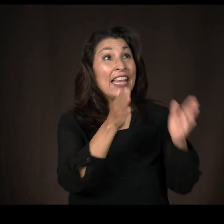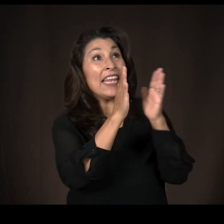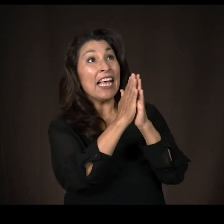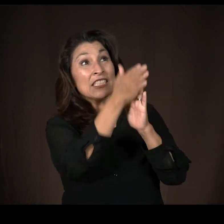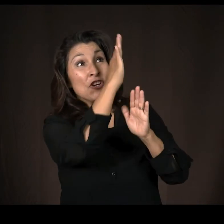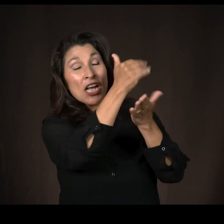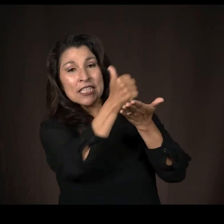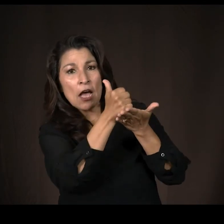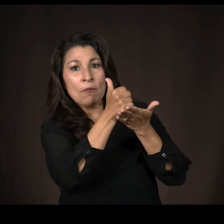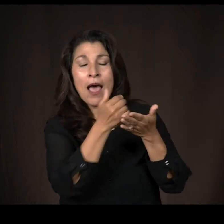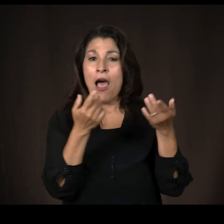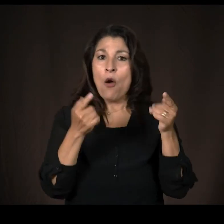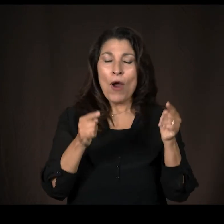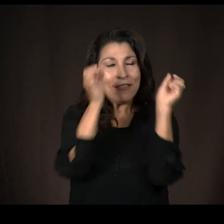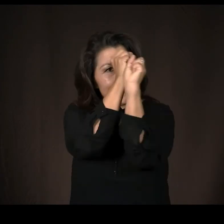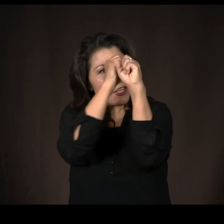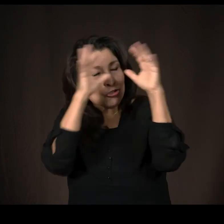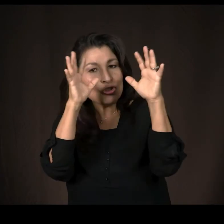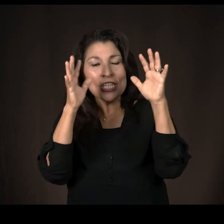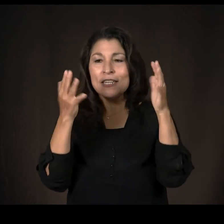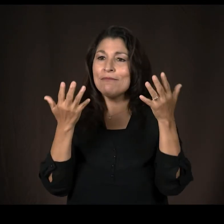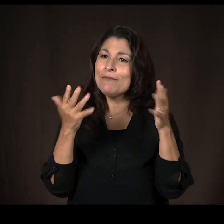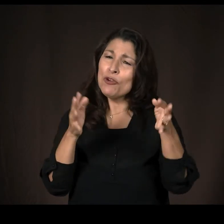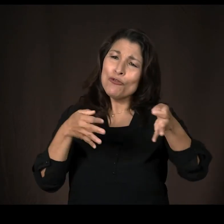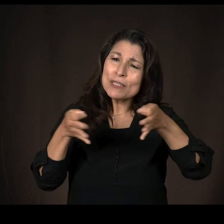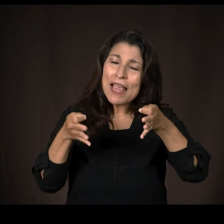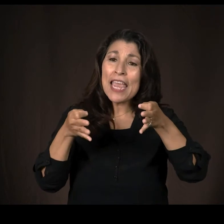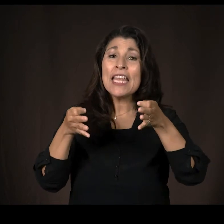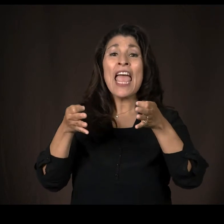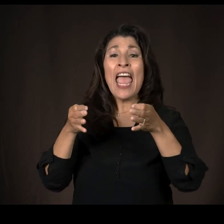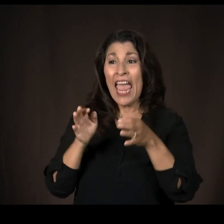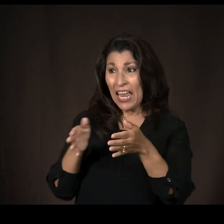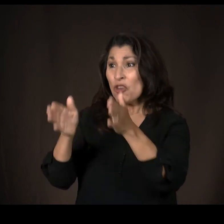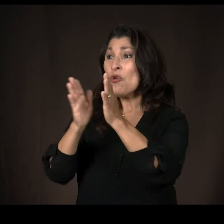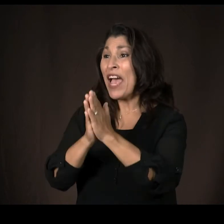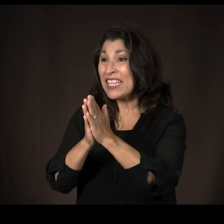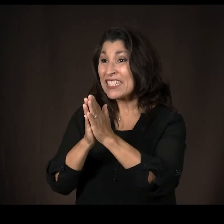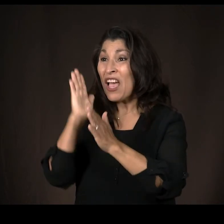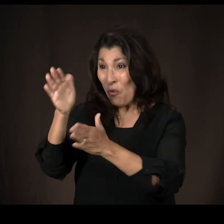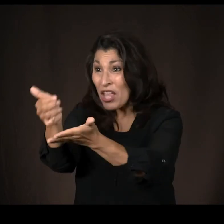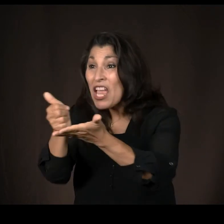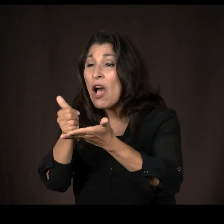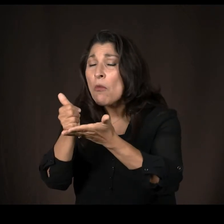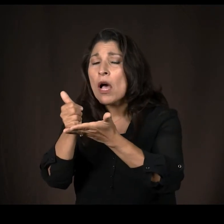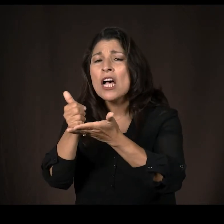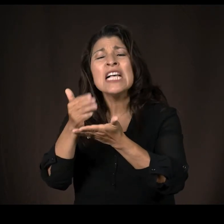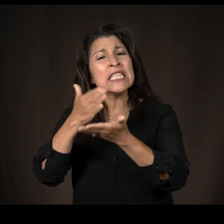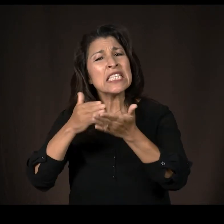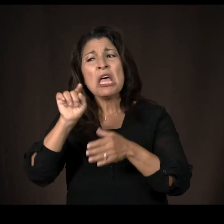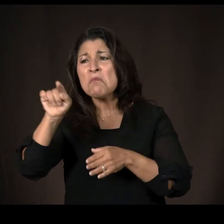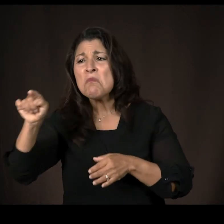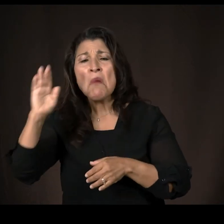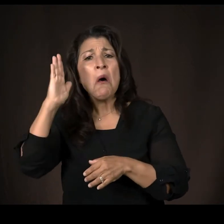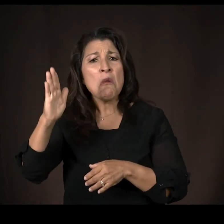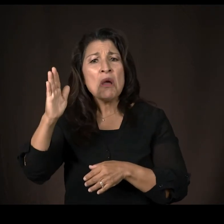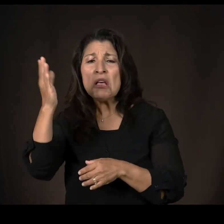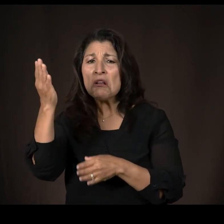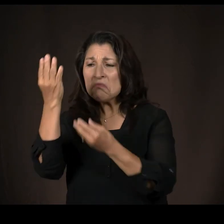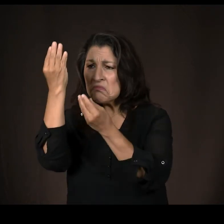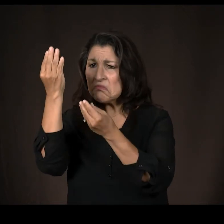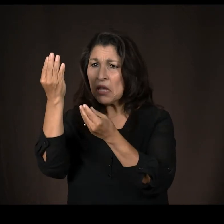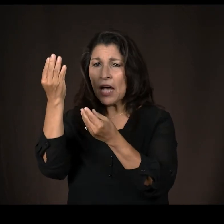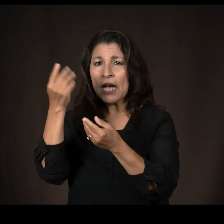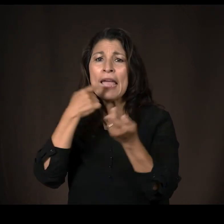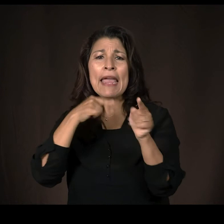finally lay out the dream and you lay it out on the line and say, will you help me? There will be some naysayers. So what? Verses 19